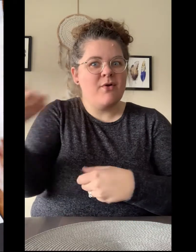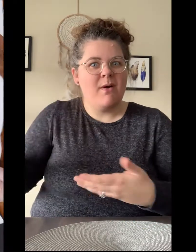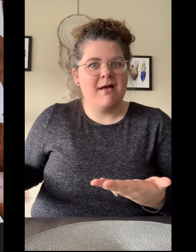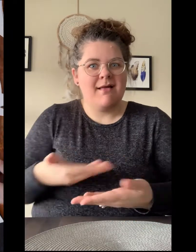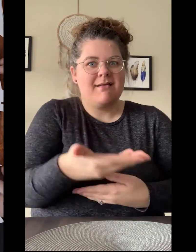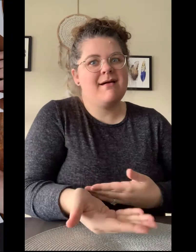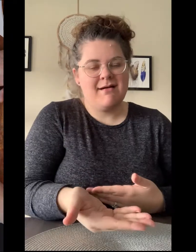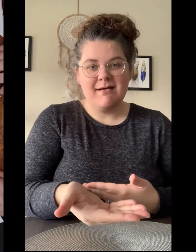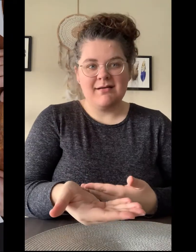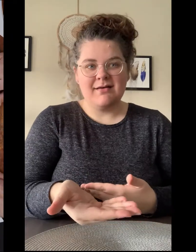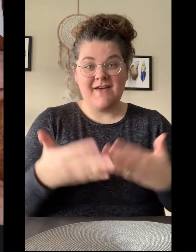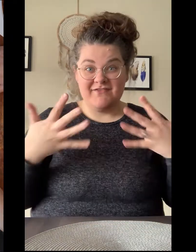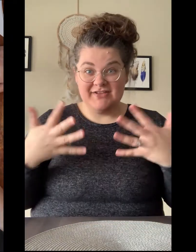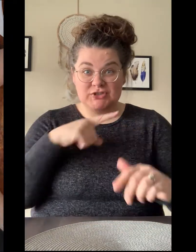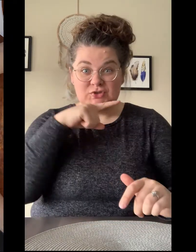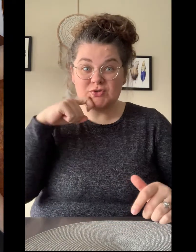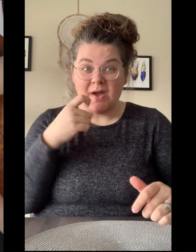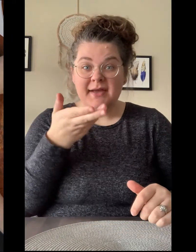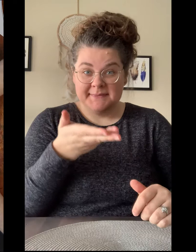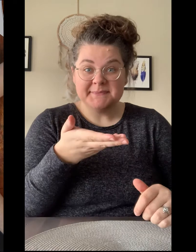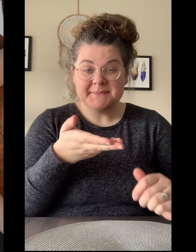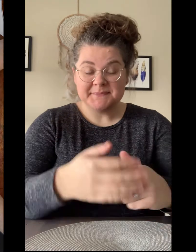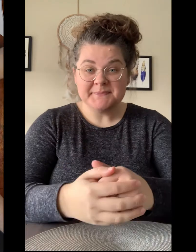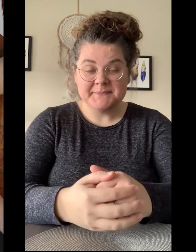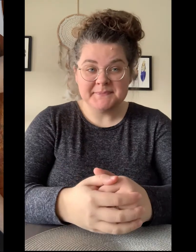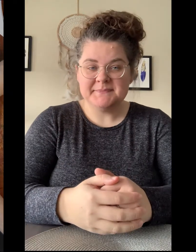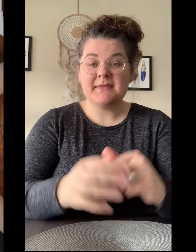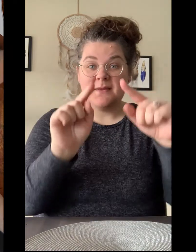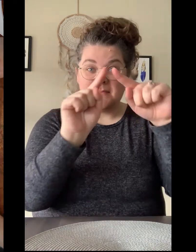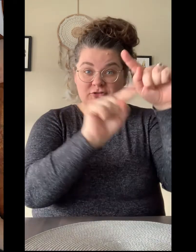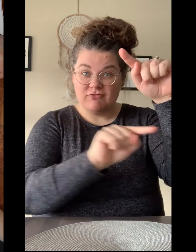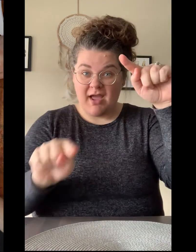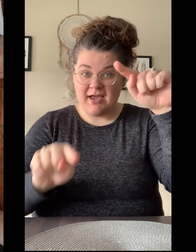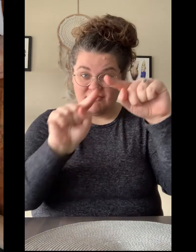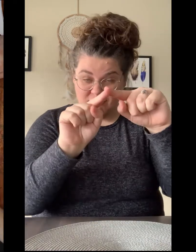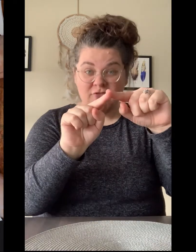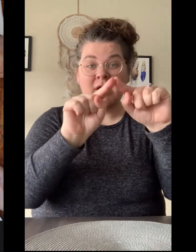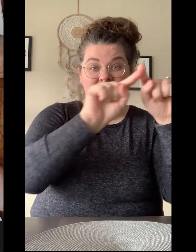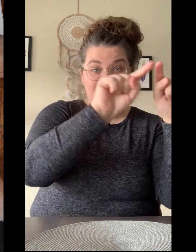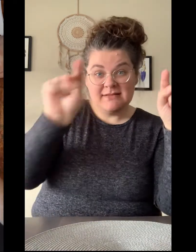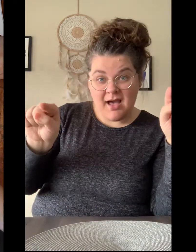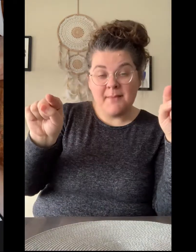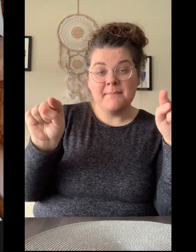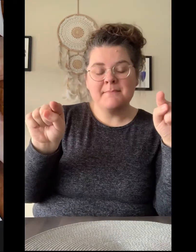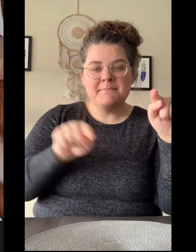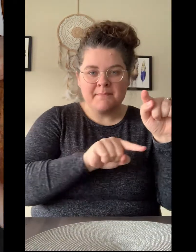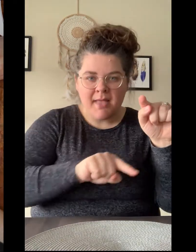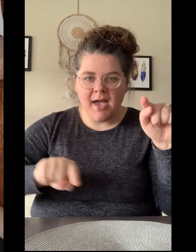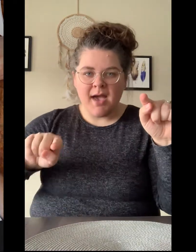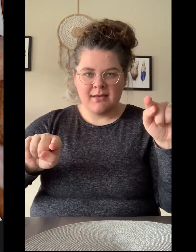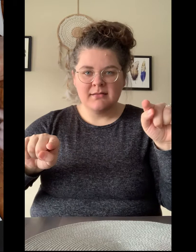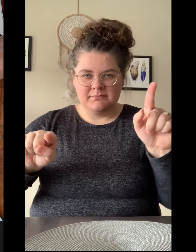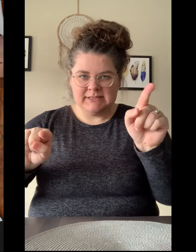that has got a chance to dry. I have my triangle on the top, triangle on the bottom, and